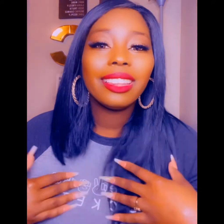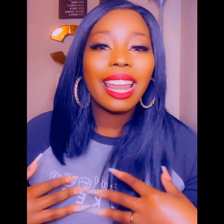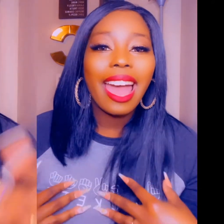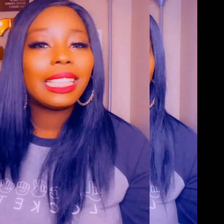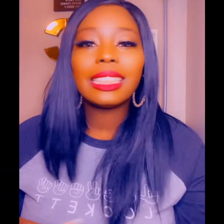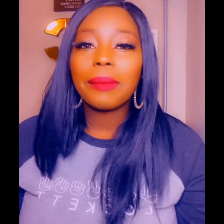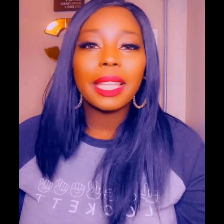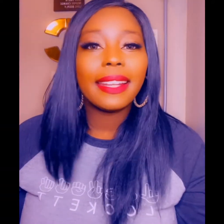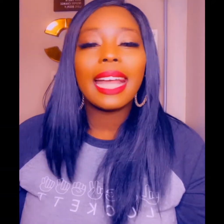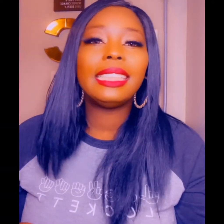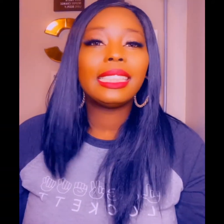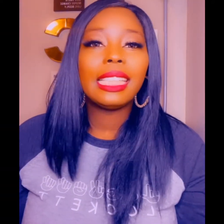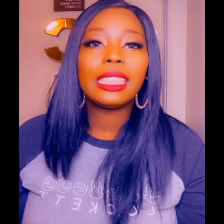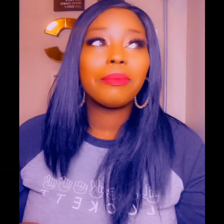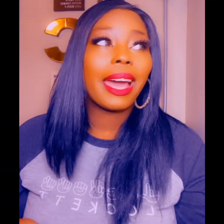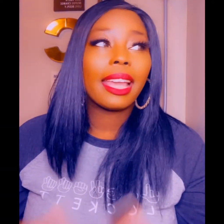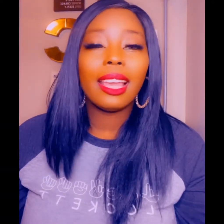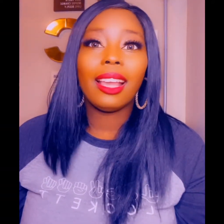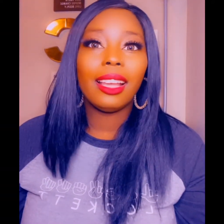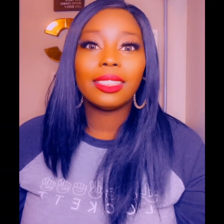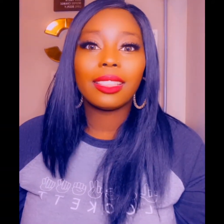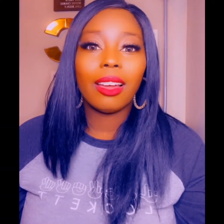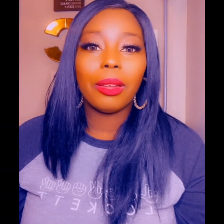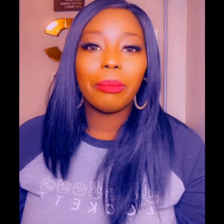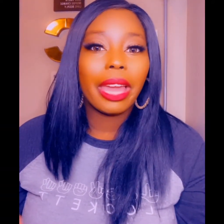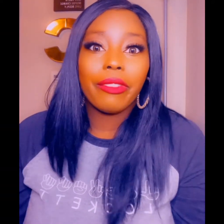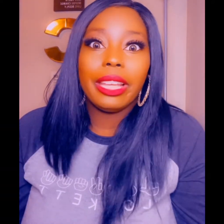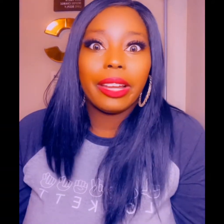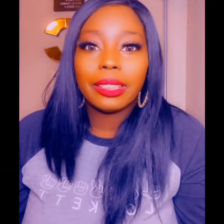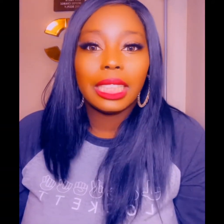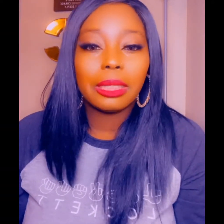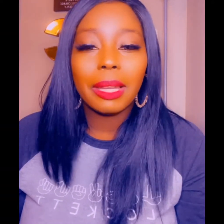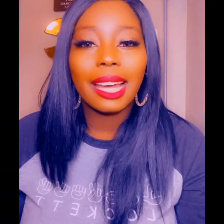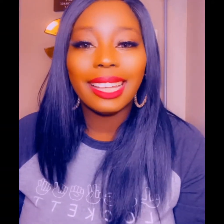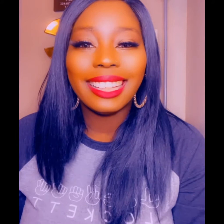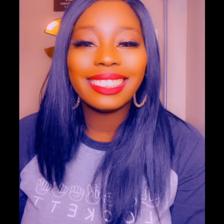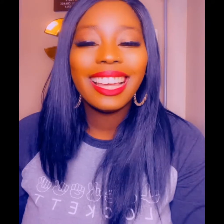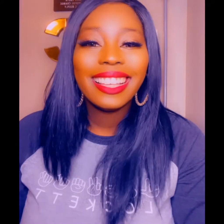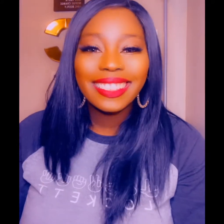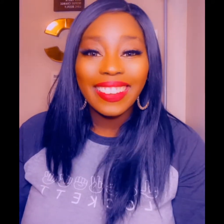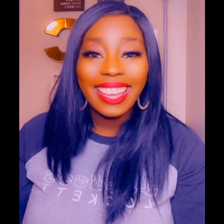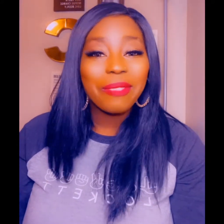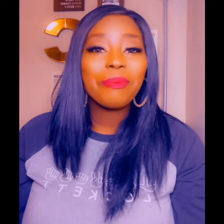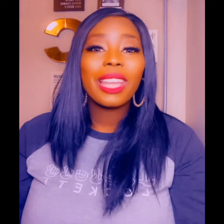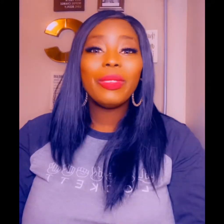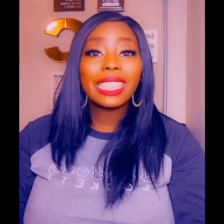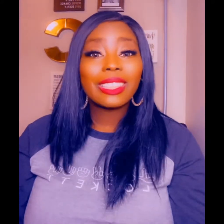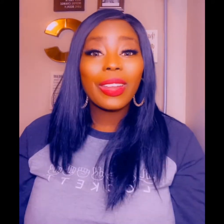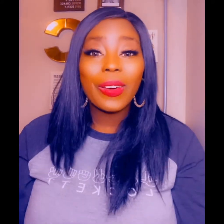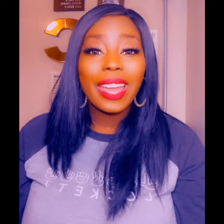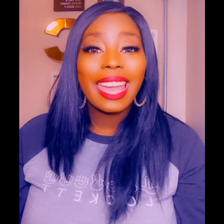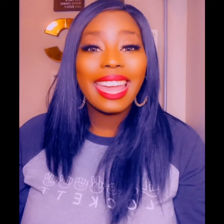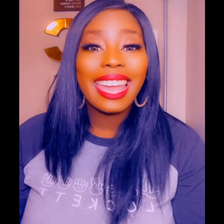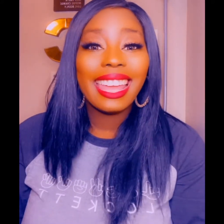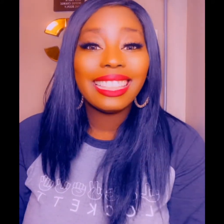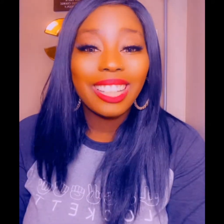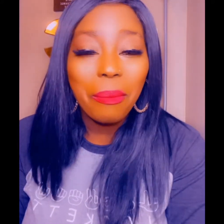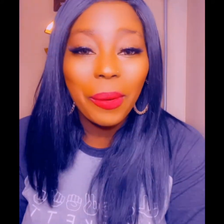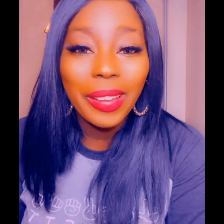that it's something that I just teach my kids every year just because. So yeah, we just gonna go ahead and jump on into